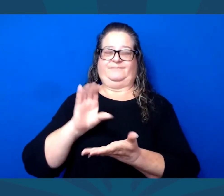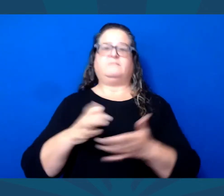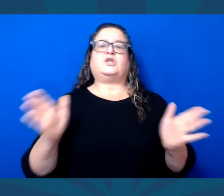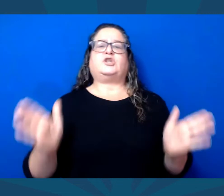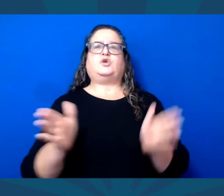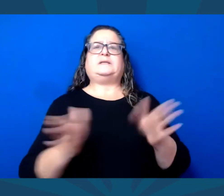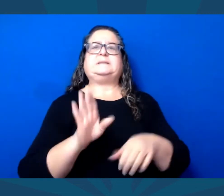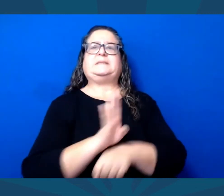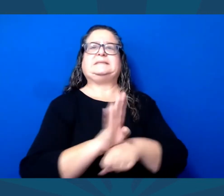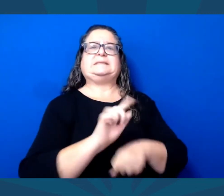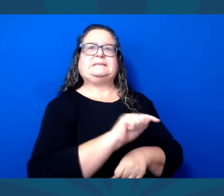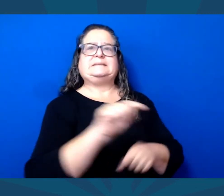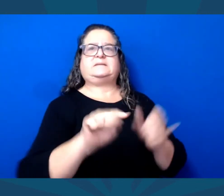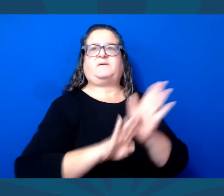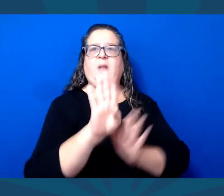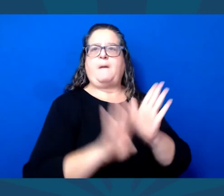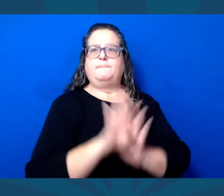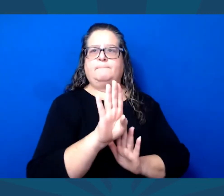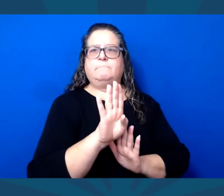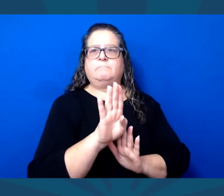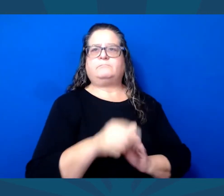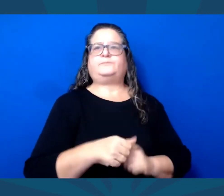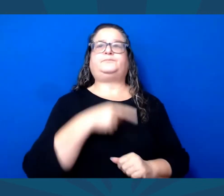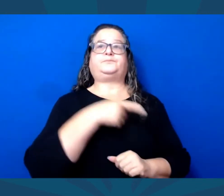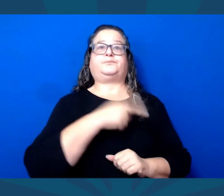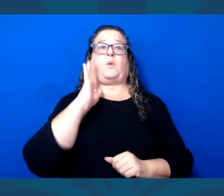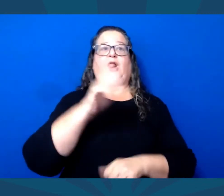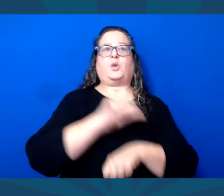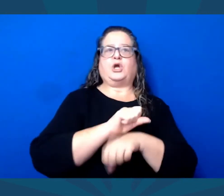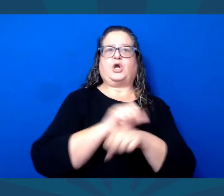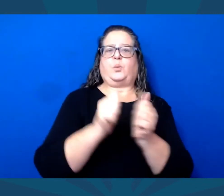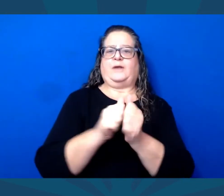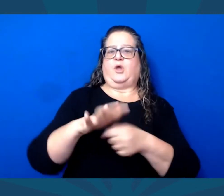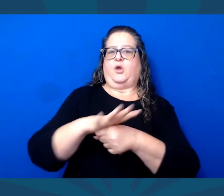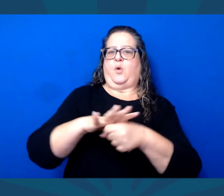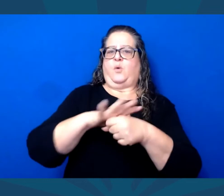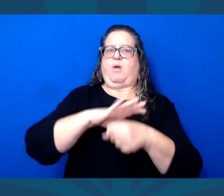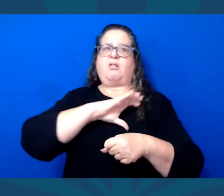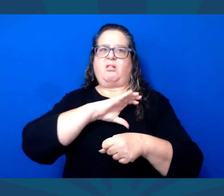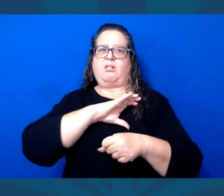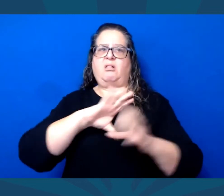Janelle has a solid track record of achieving grants and fostering business development.